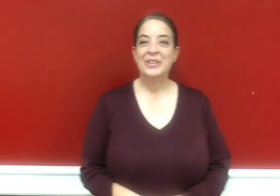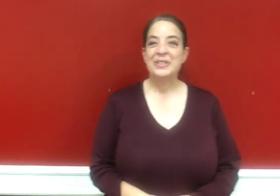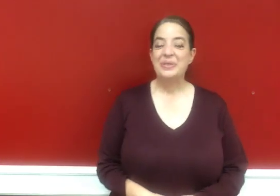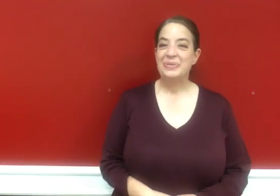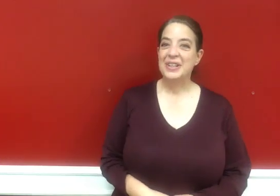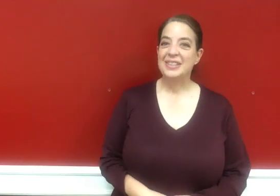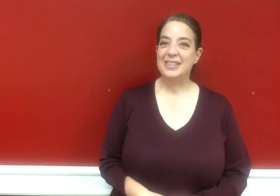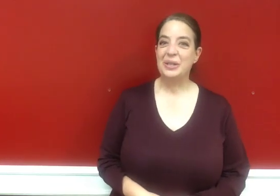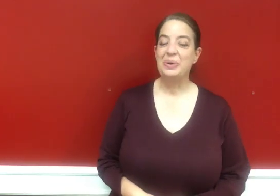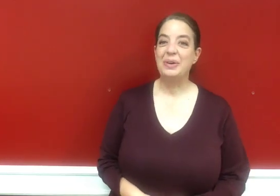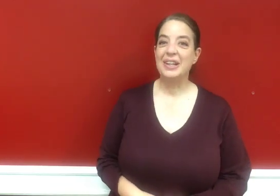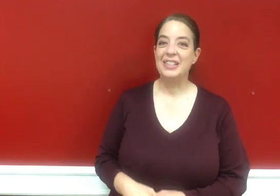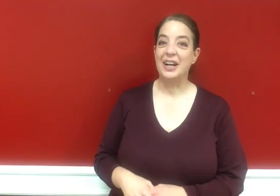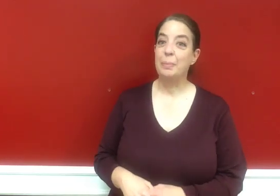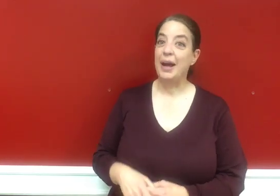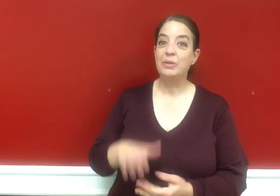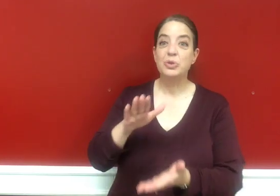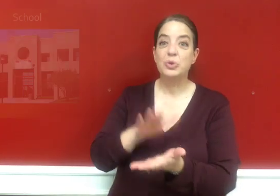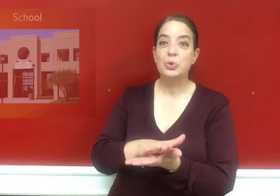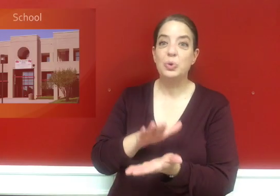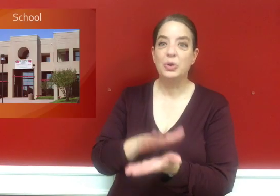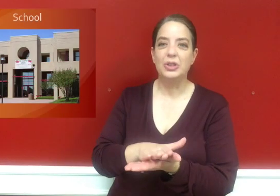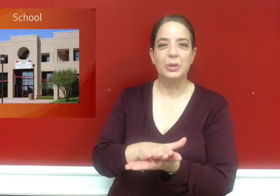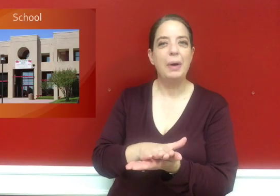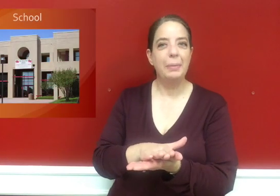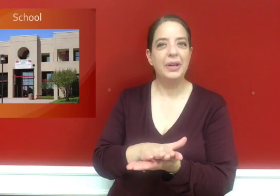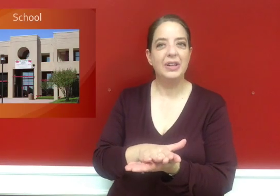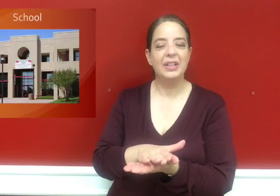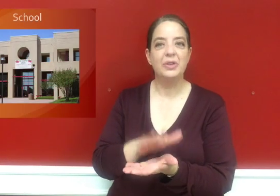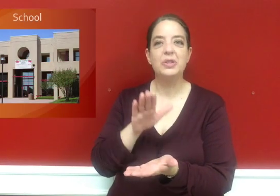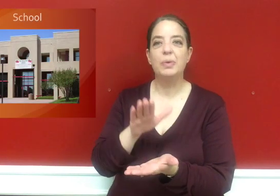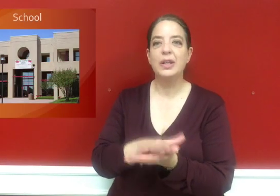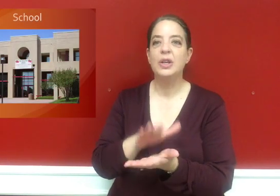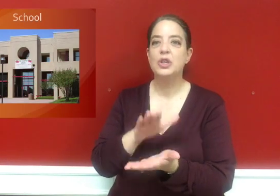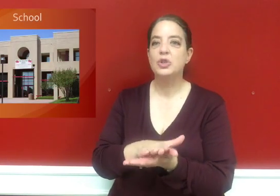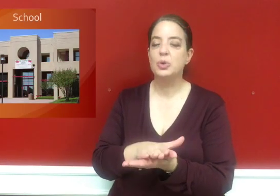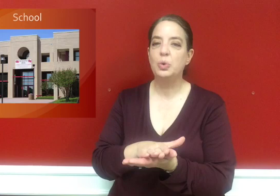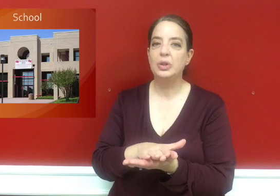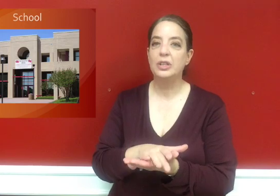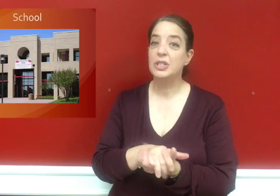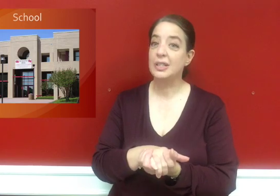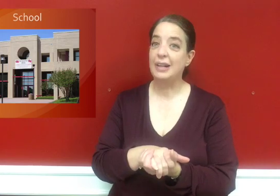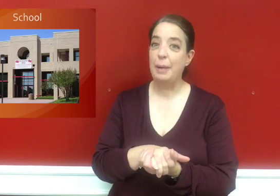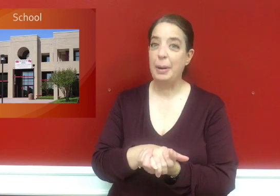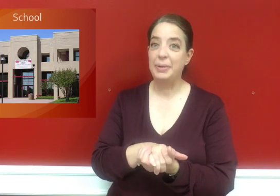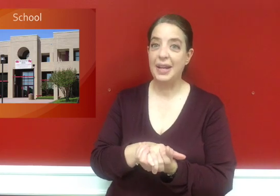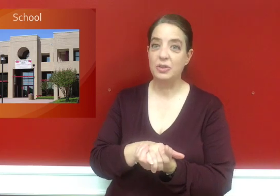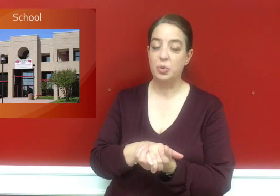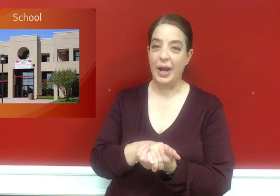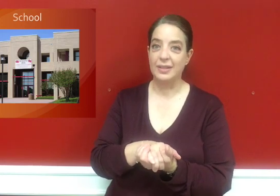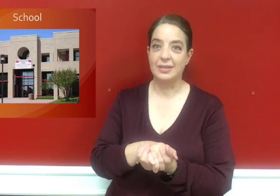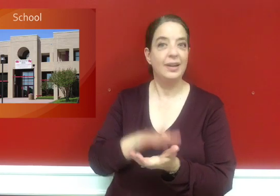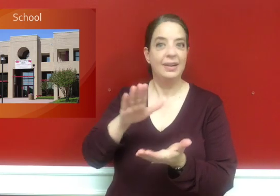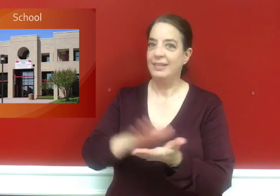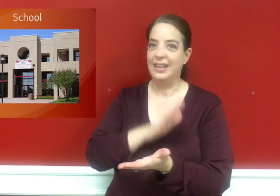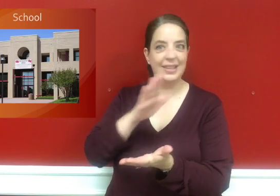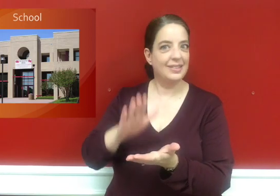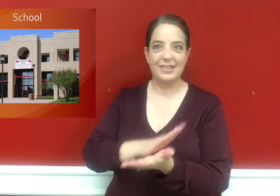So first, we're going to talk about school. You probably already know this one. School. You just clap up and down twice. Not this, because